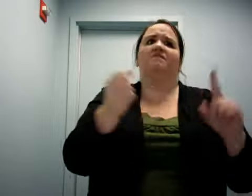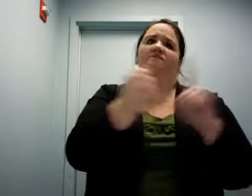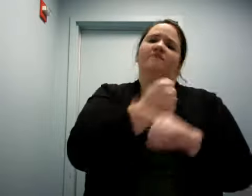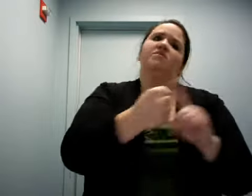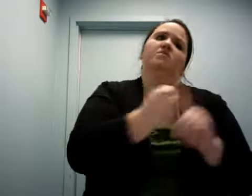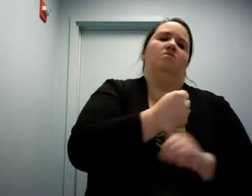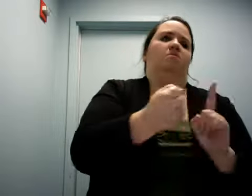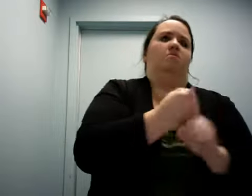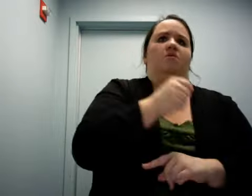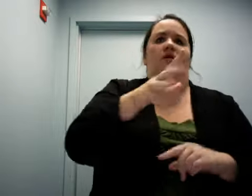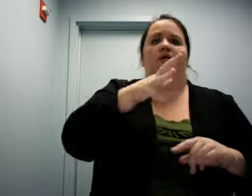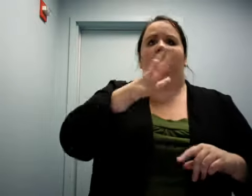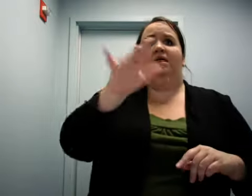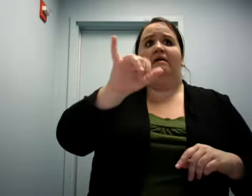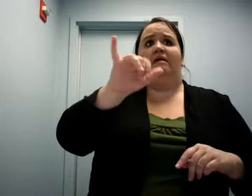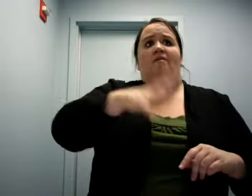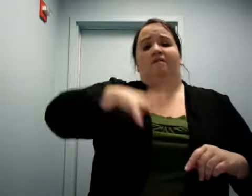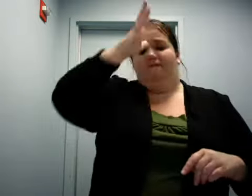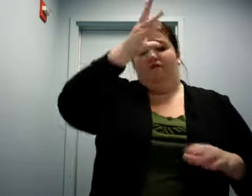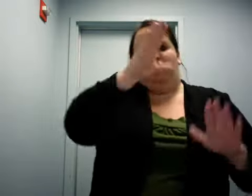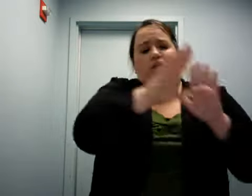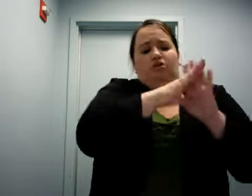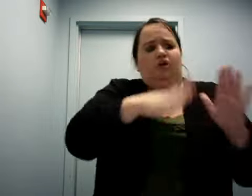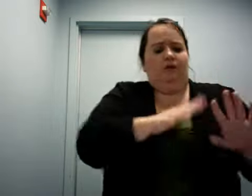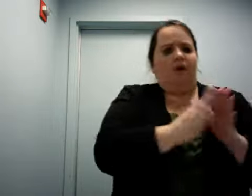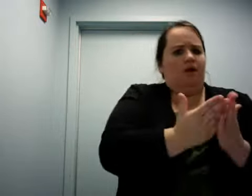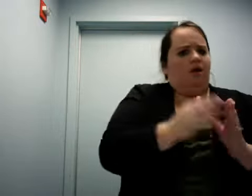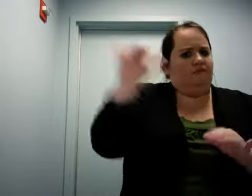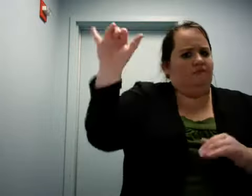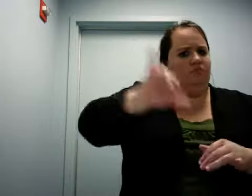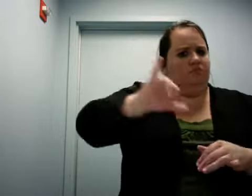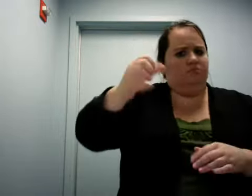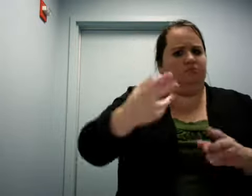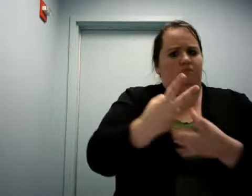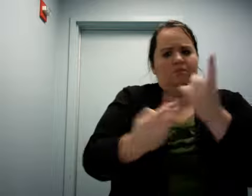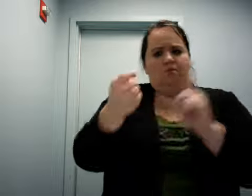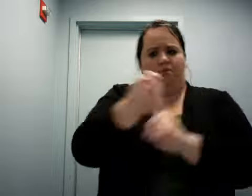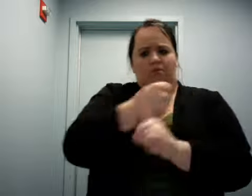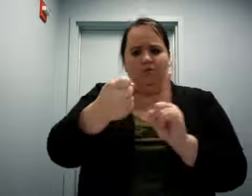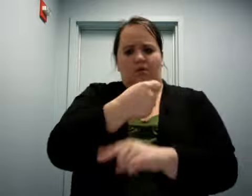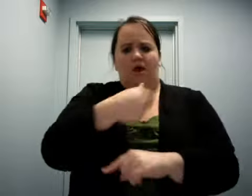character in my novel. I told him that I had just read a novel called American Psycho,